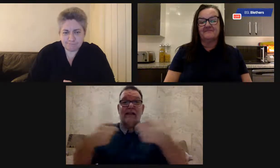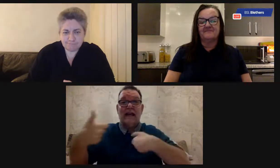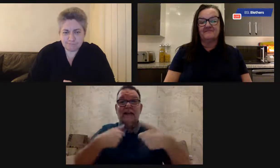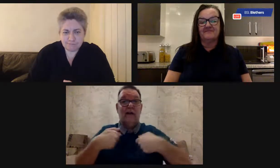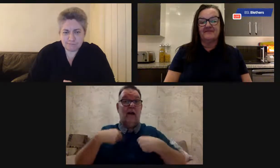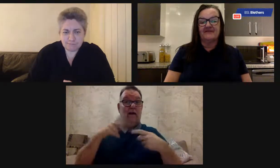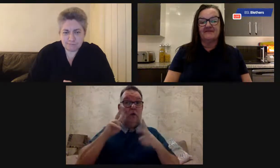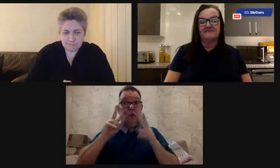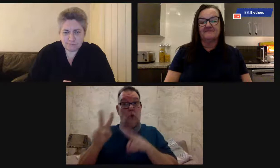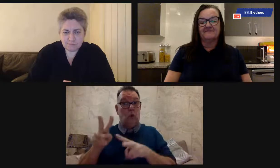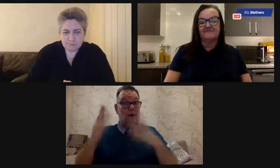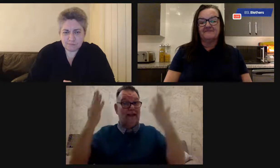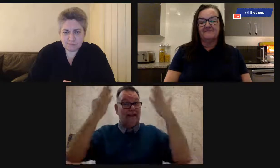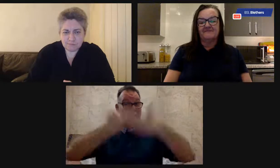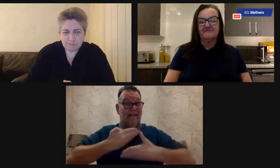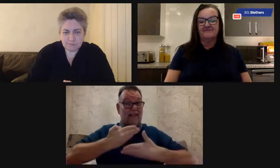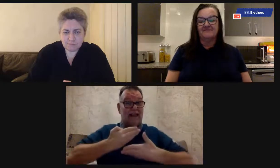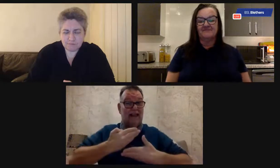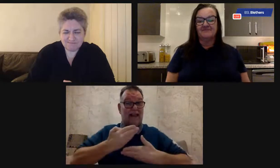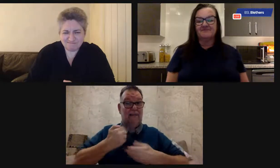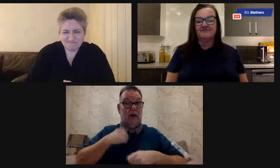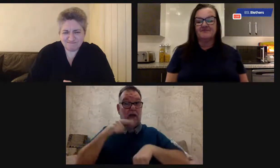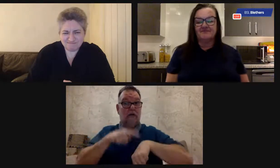and it's evening that I have to do